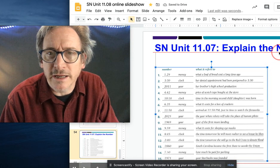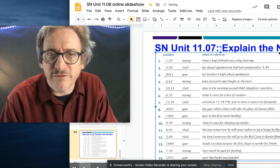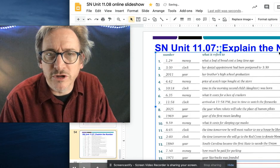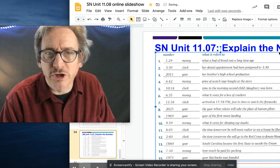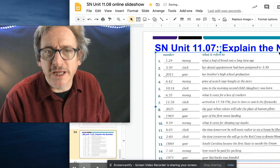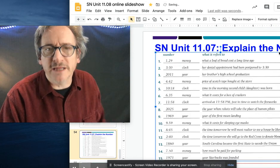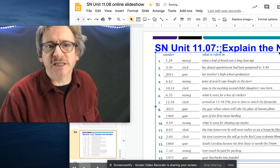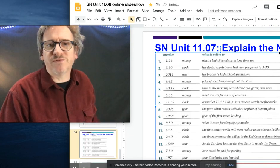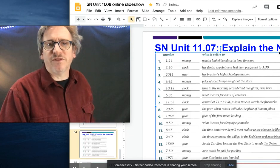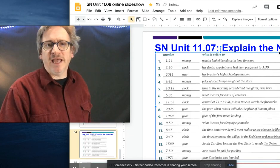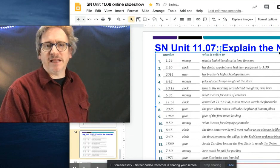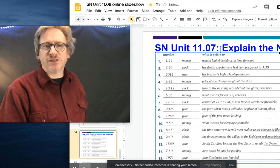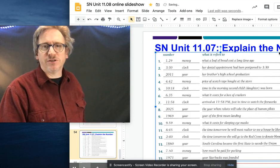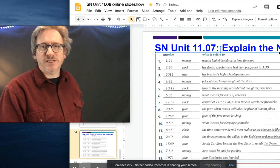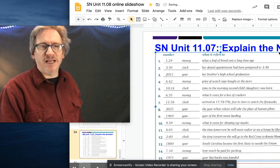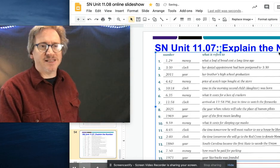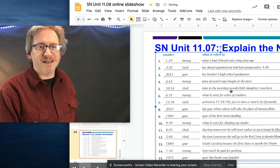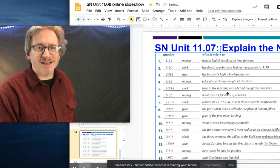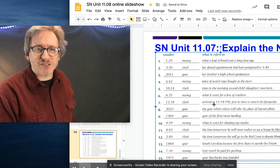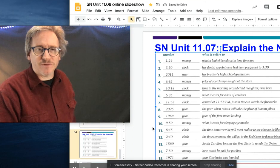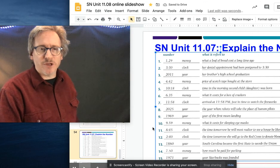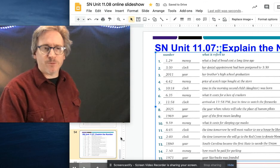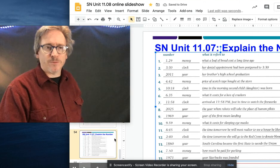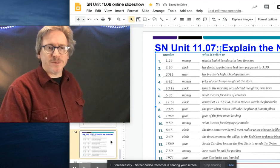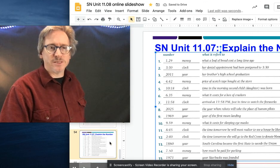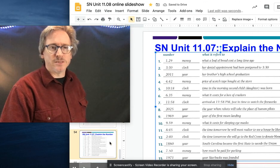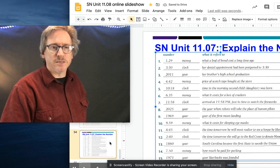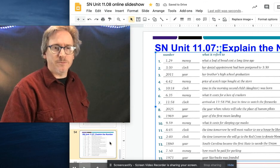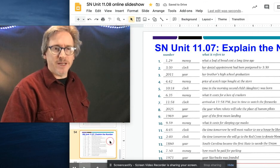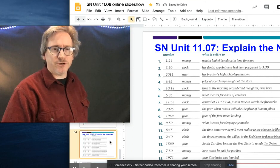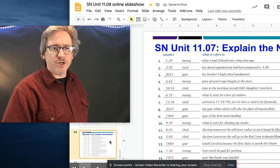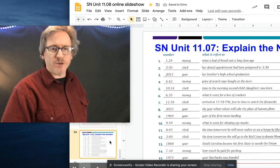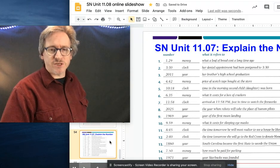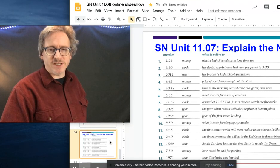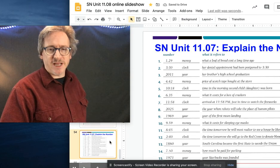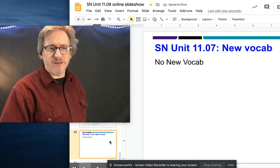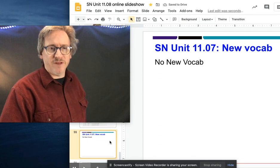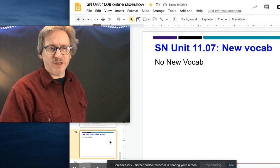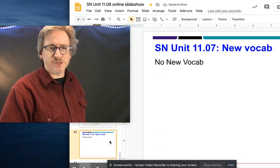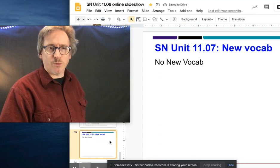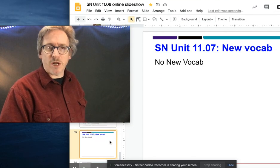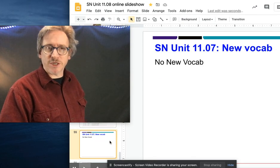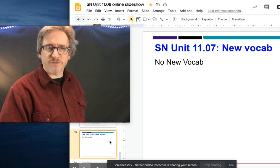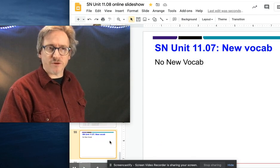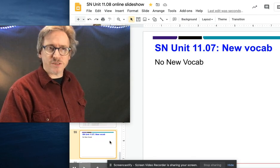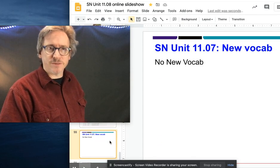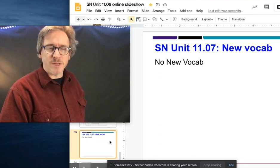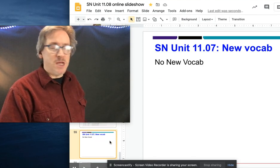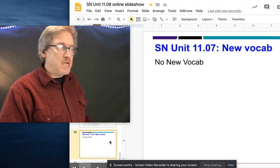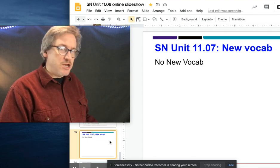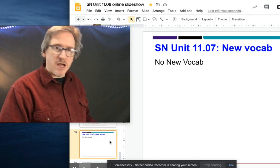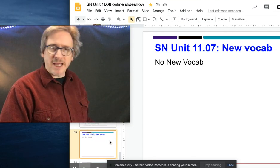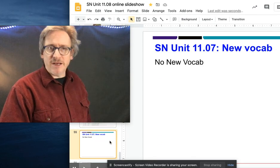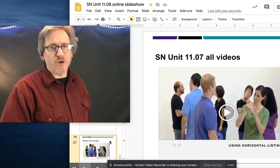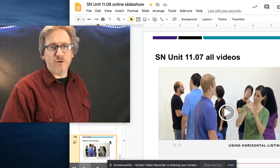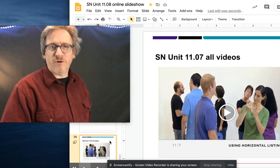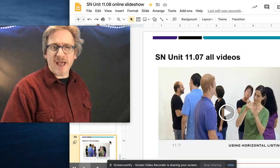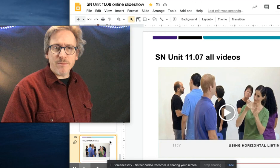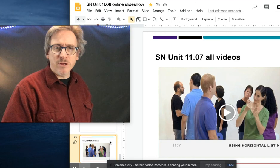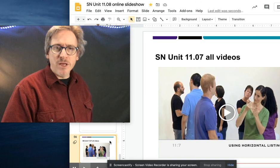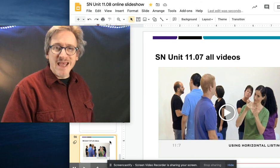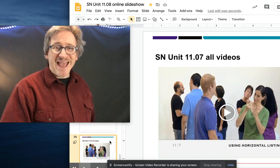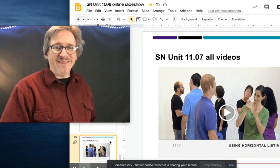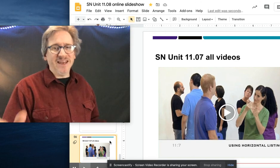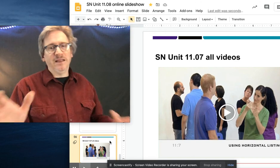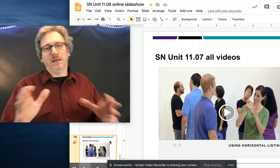Again, if you're looking at this for the answers, it's not serving your purpose. Make sure you understand the videos you're watching first. Again, no new